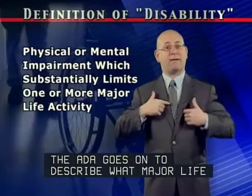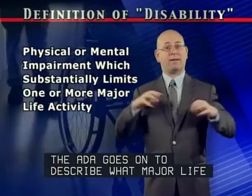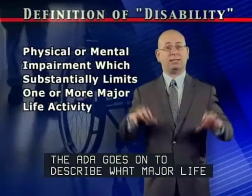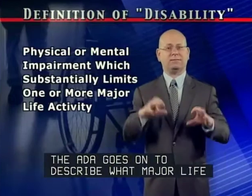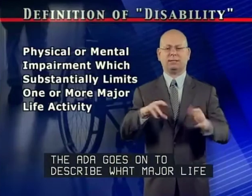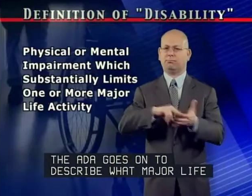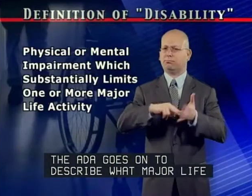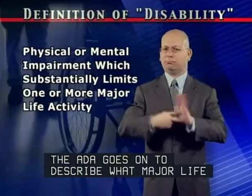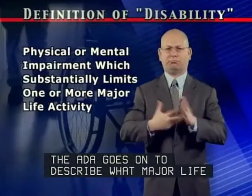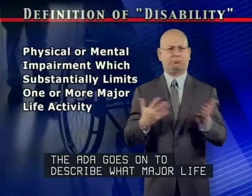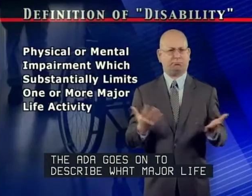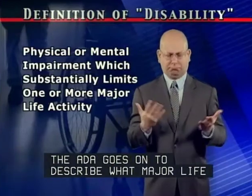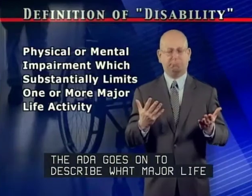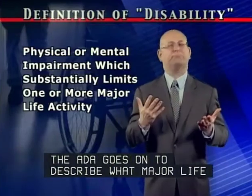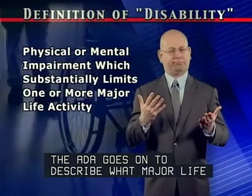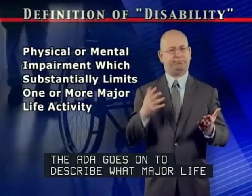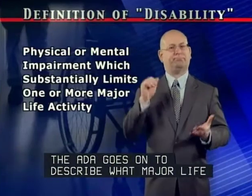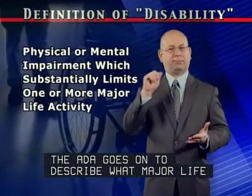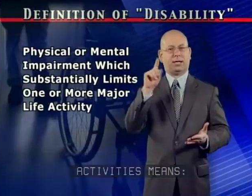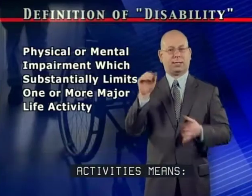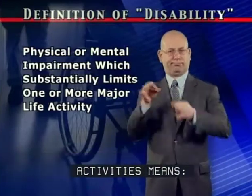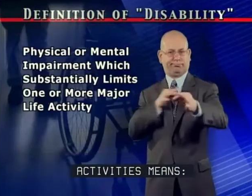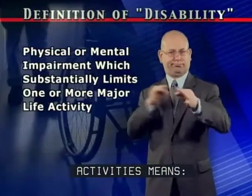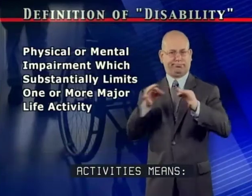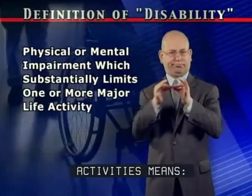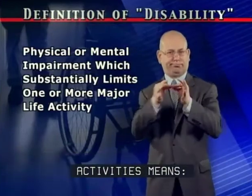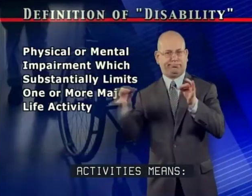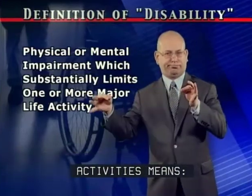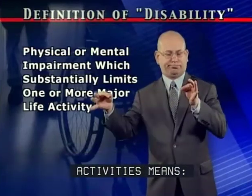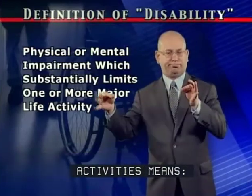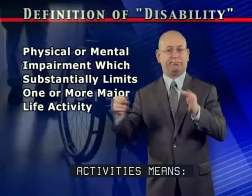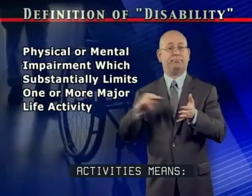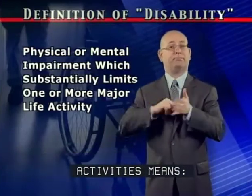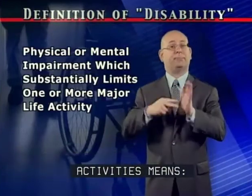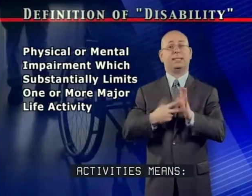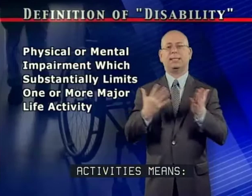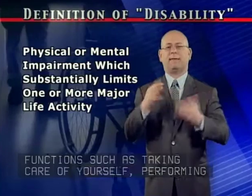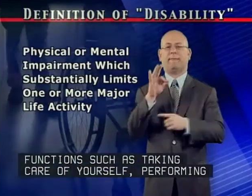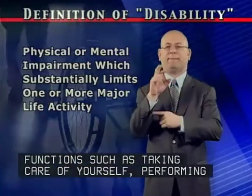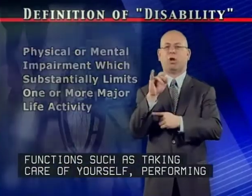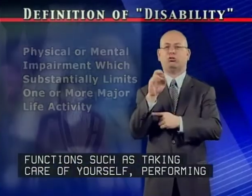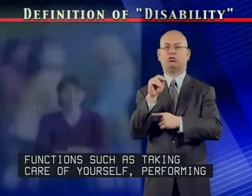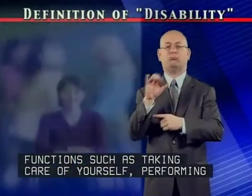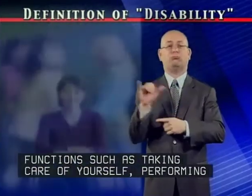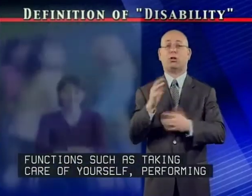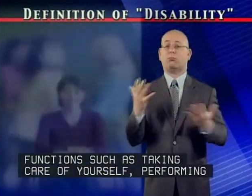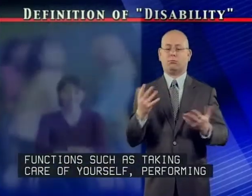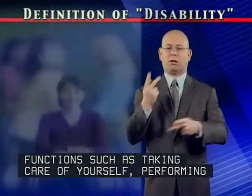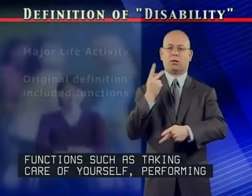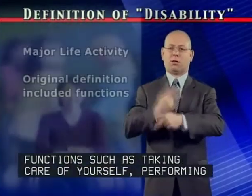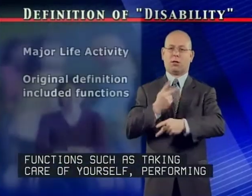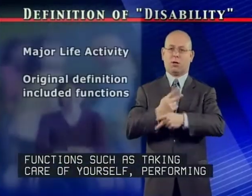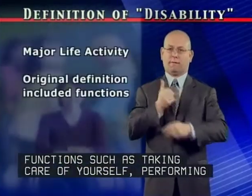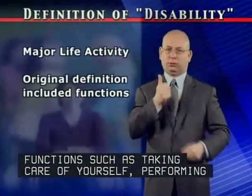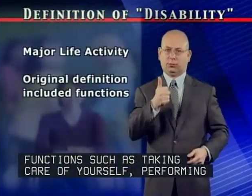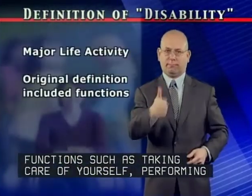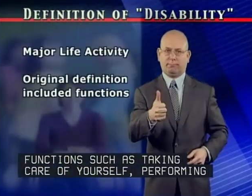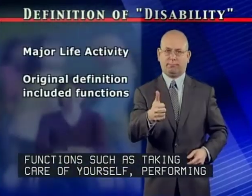The ADA goes on to describe what major life activities means. Functions, such as taking care of yourself,